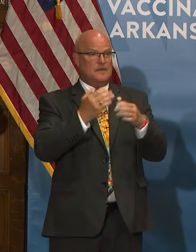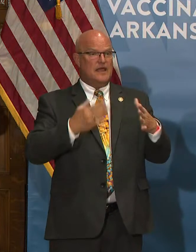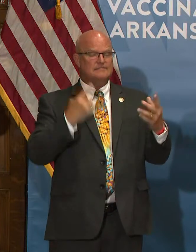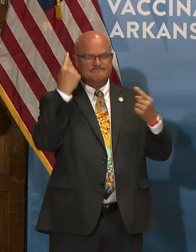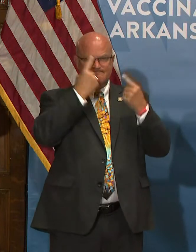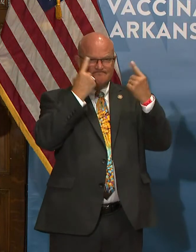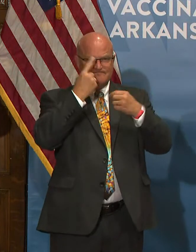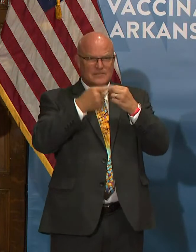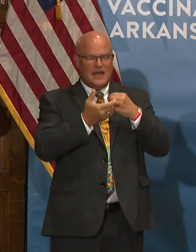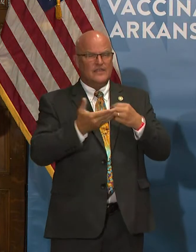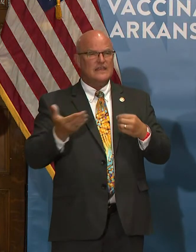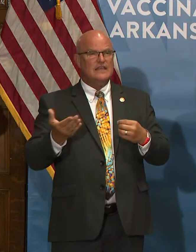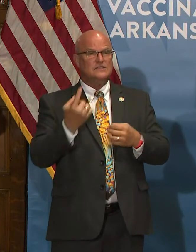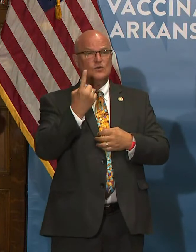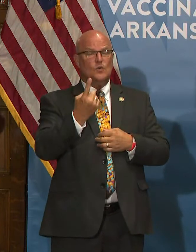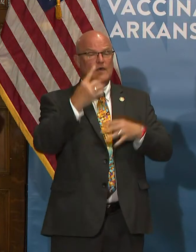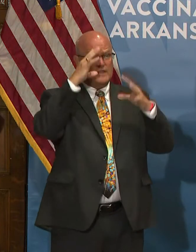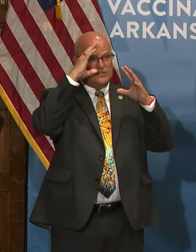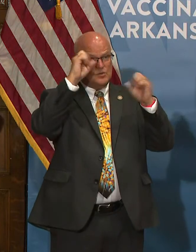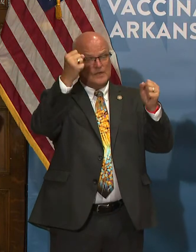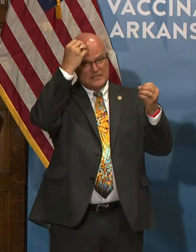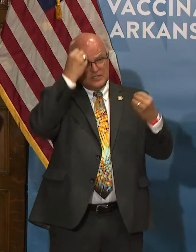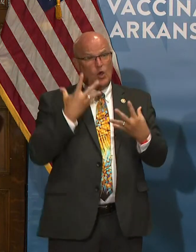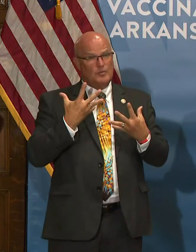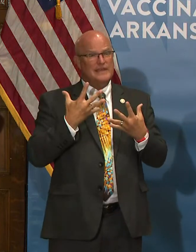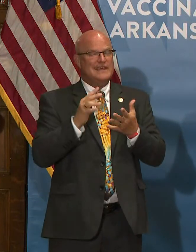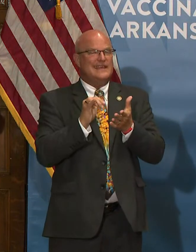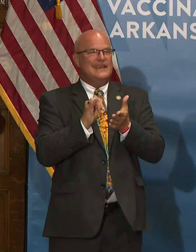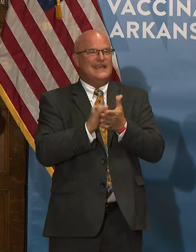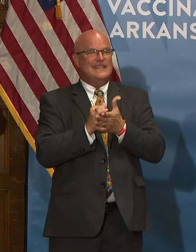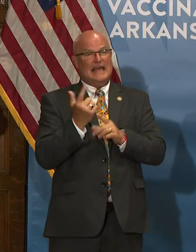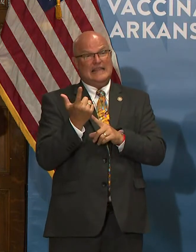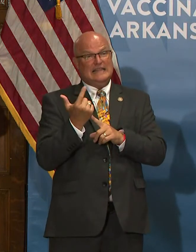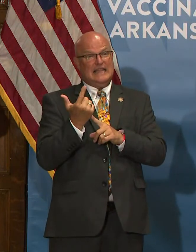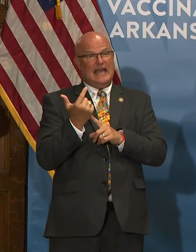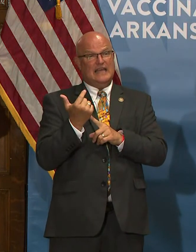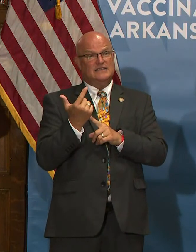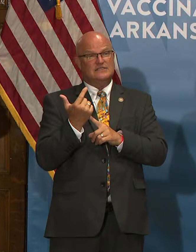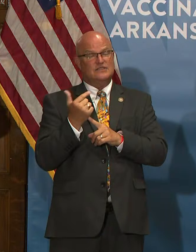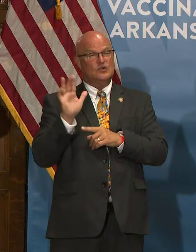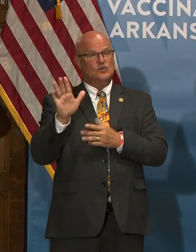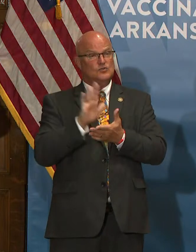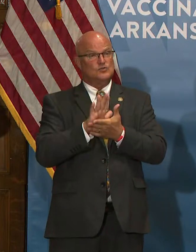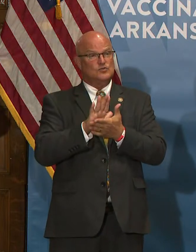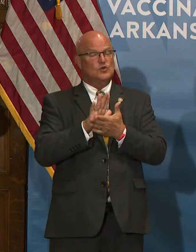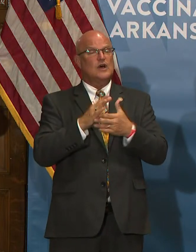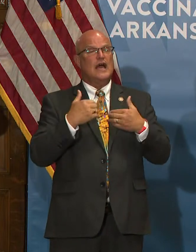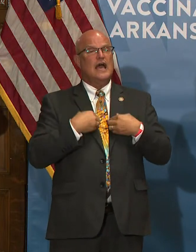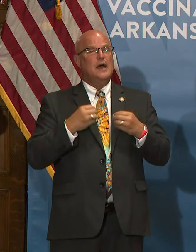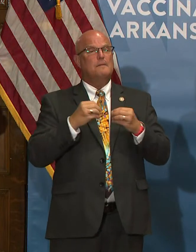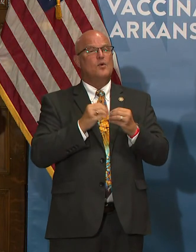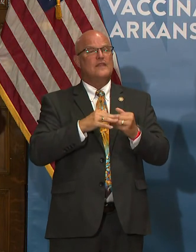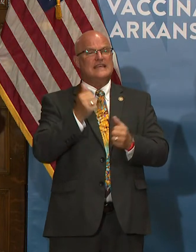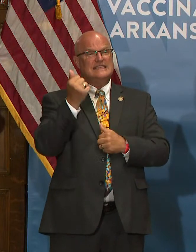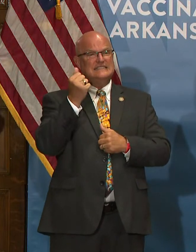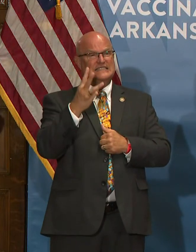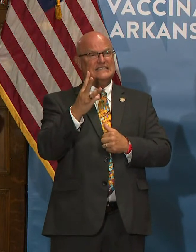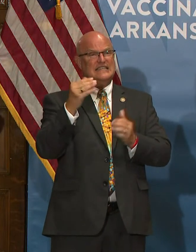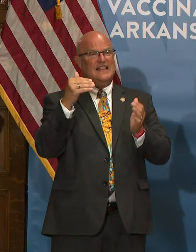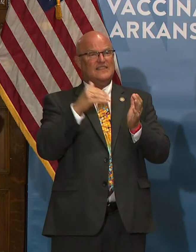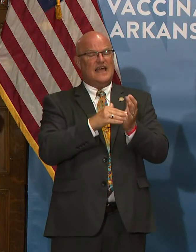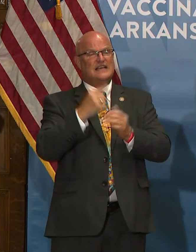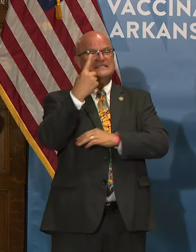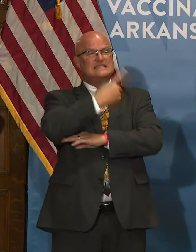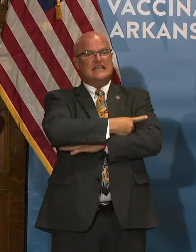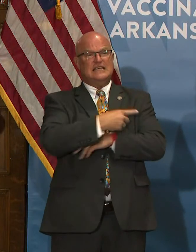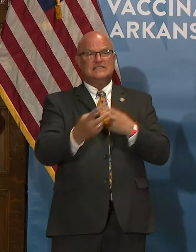they're thinking about things. One of the superintendents told me that last year in her school, they had over 16,000 days of